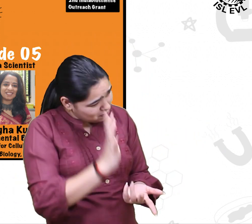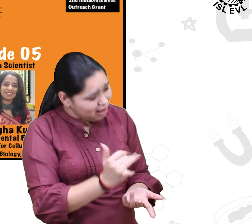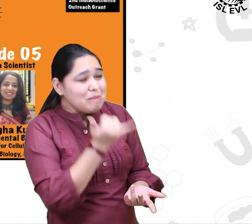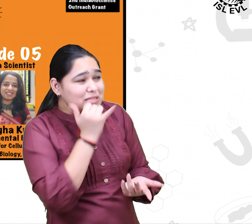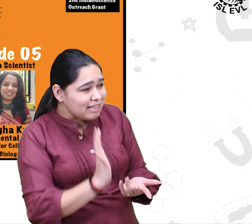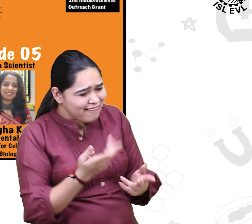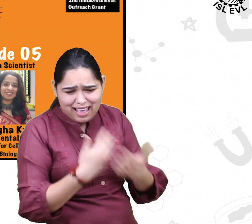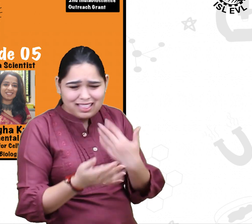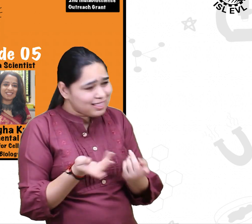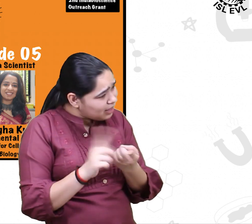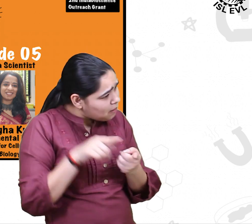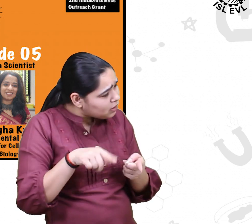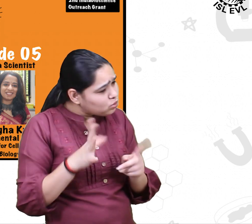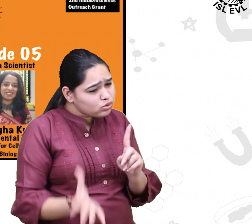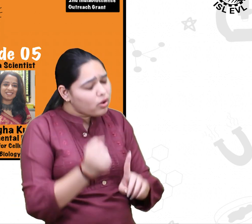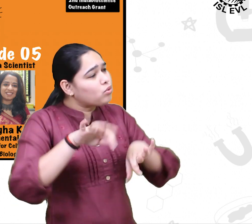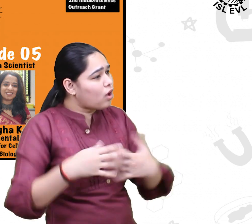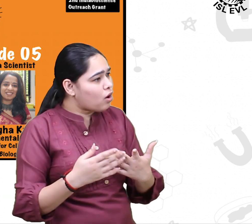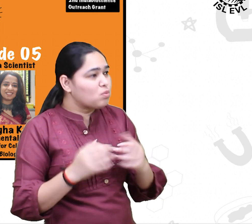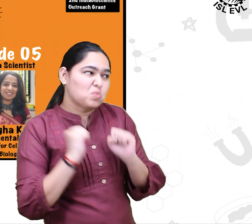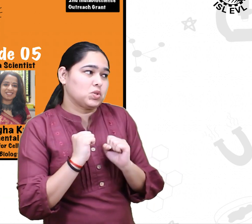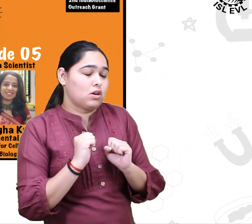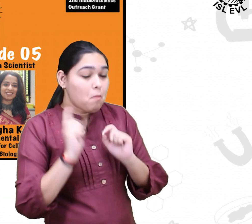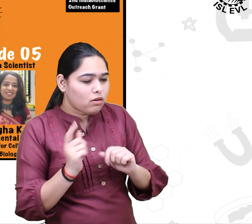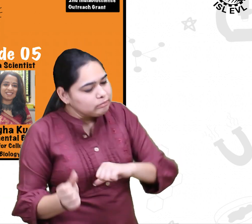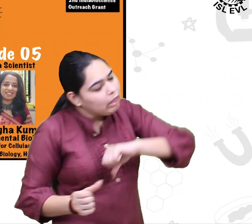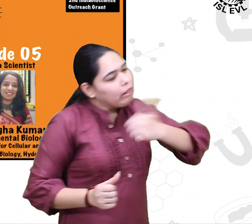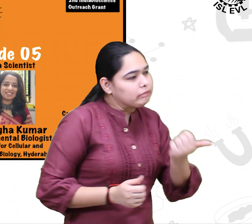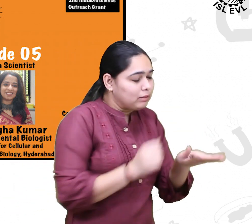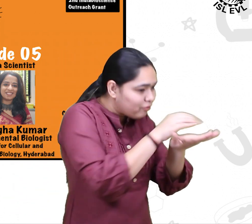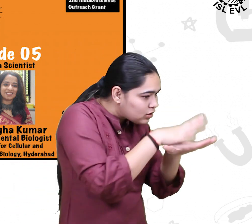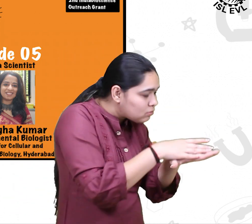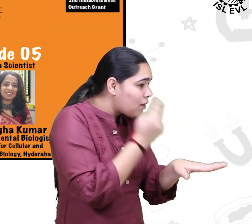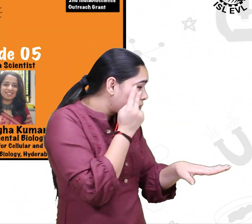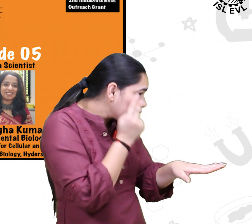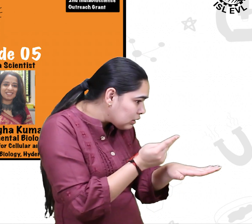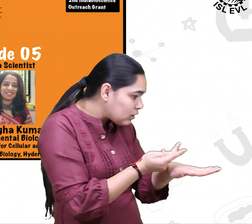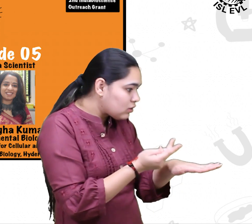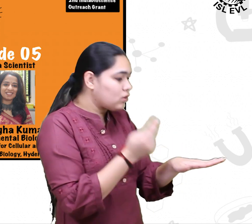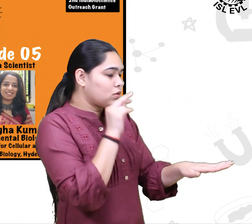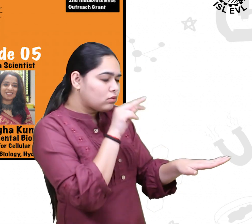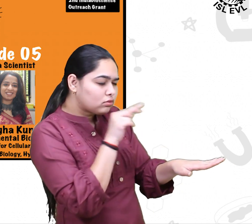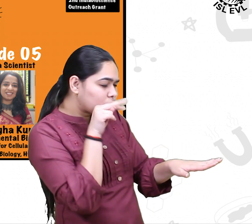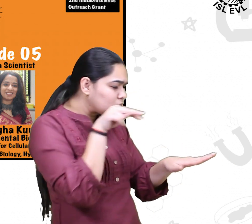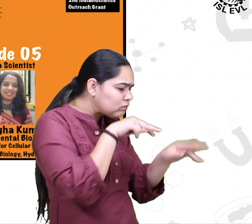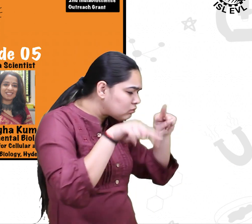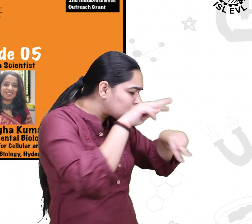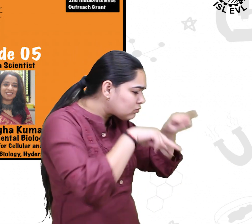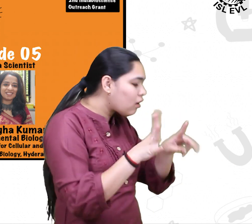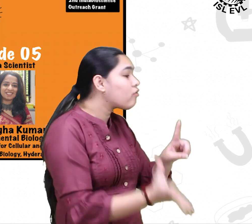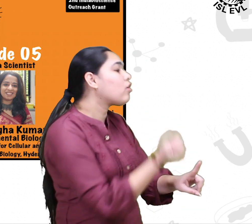in children when they are born with such problems, right? So then that gives you a clinical aspect of